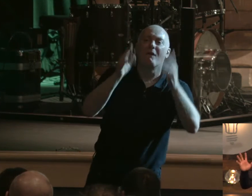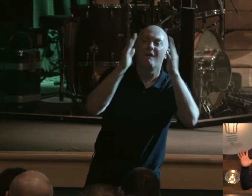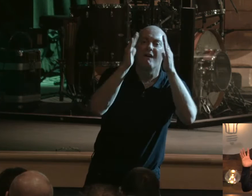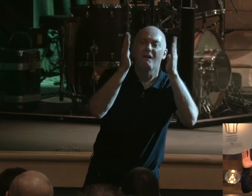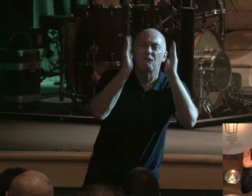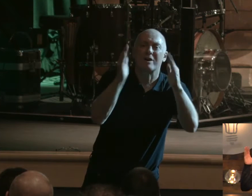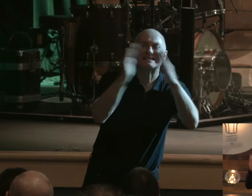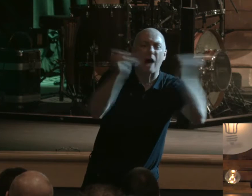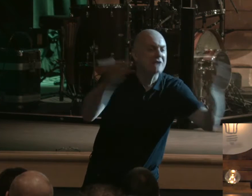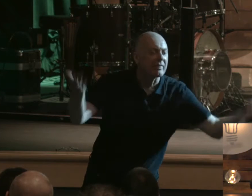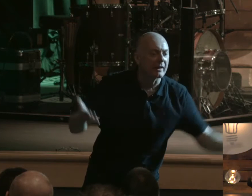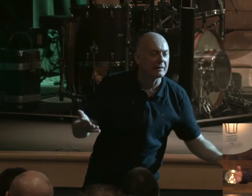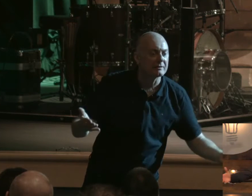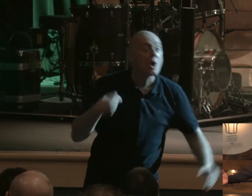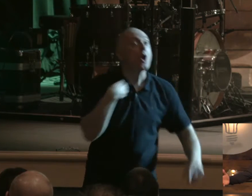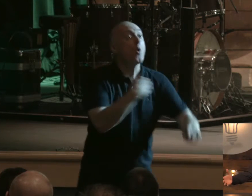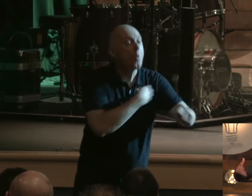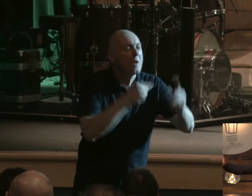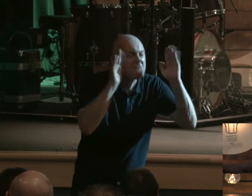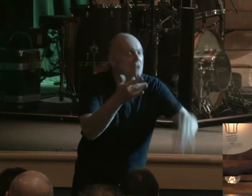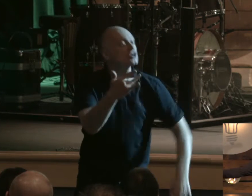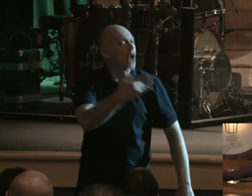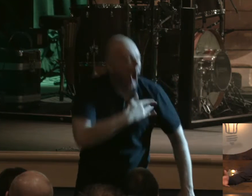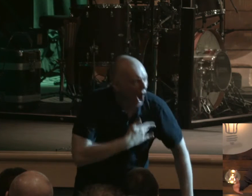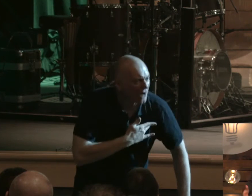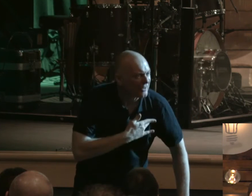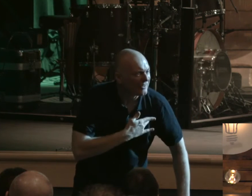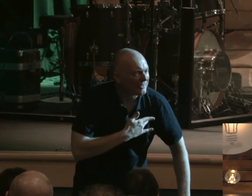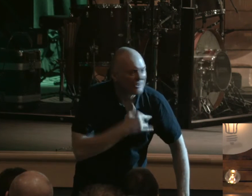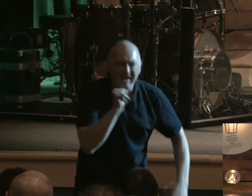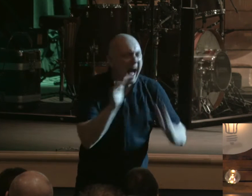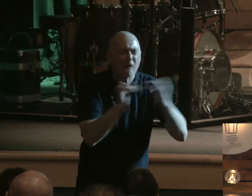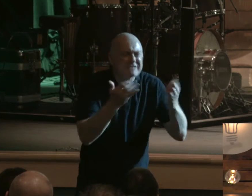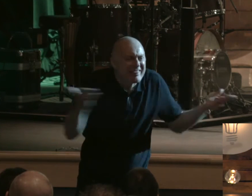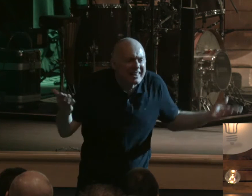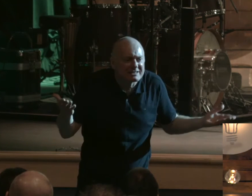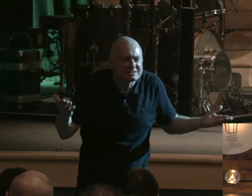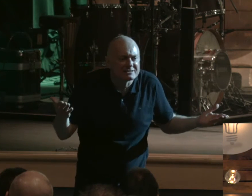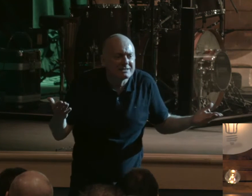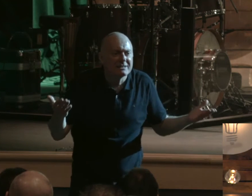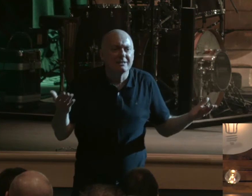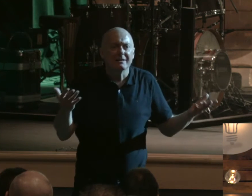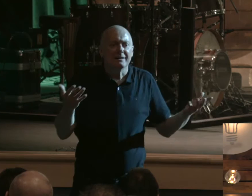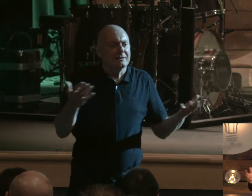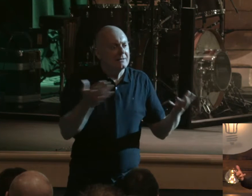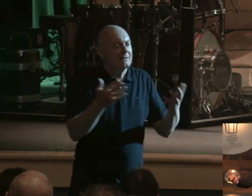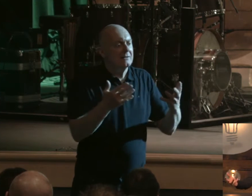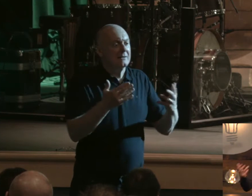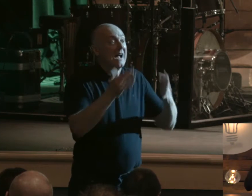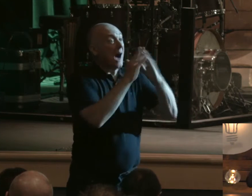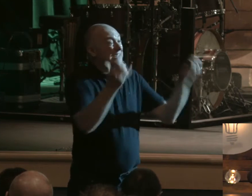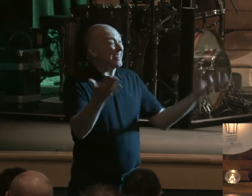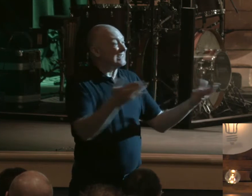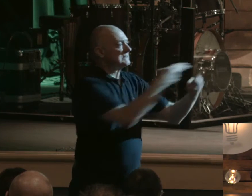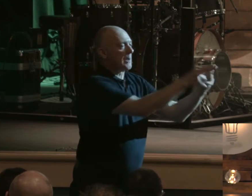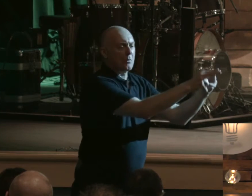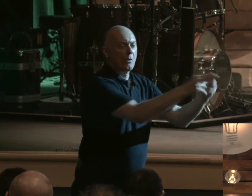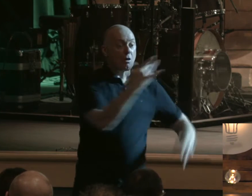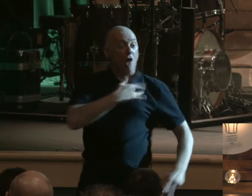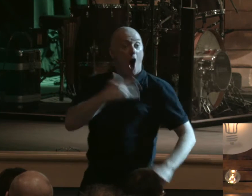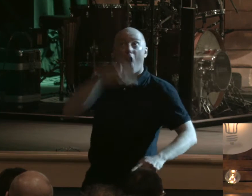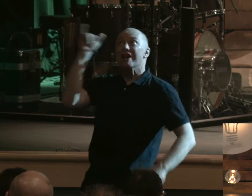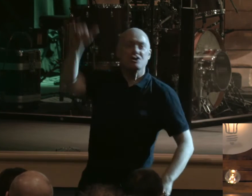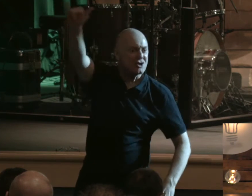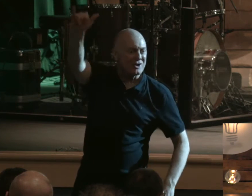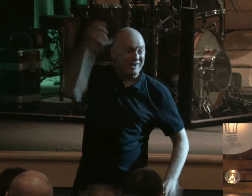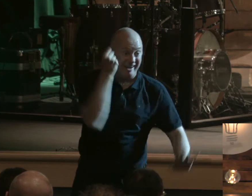Church, we're going for the heart, the things that last, eternal, not temporal, right? Outward appearance, temporal, heart, eternal. So